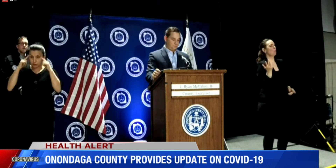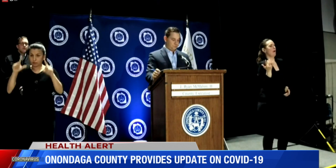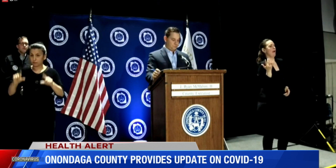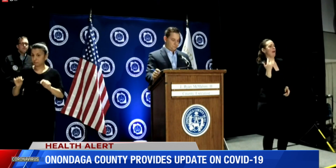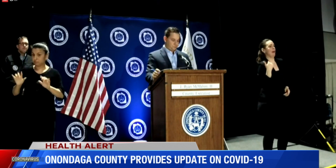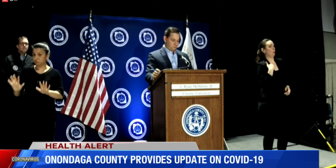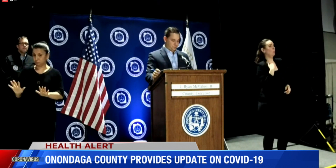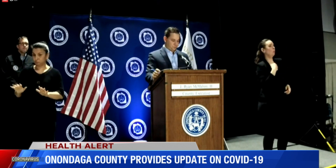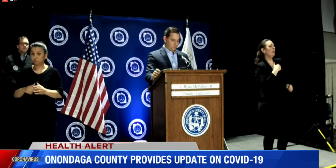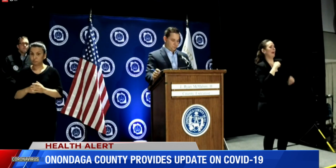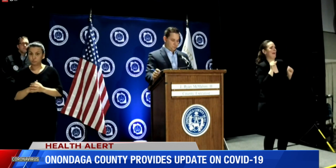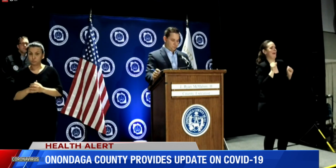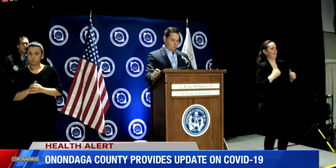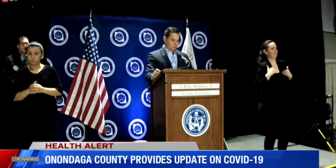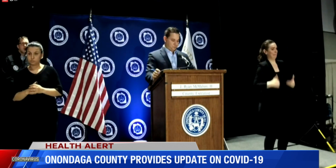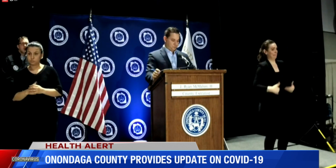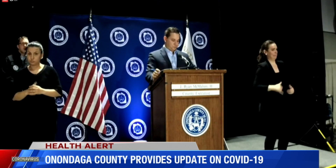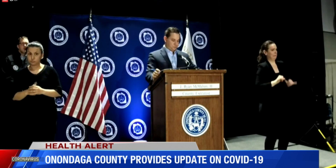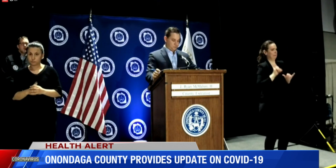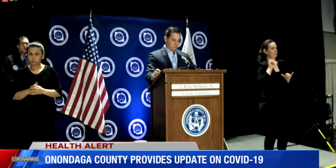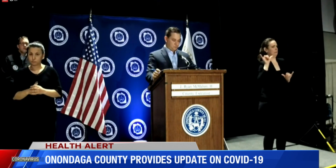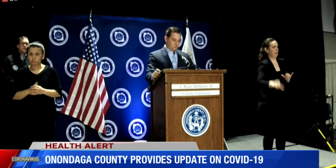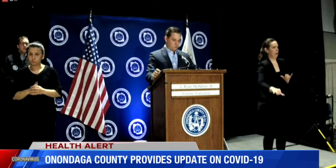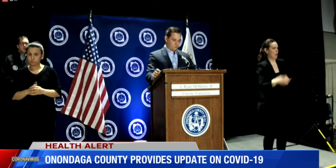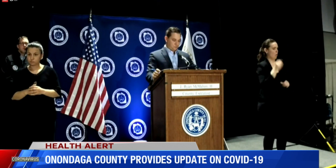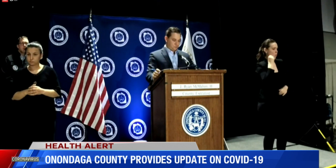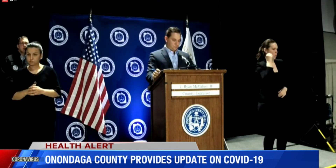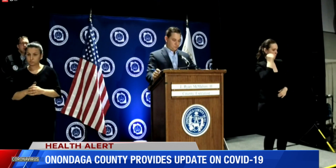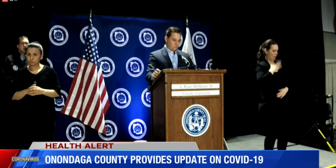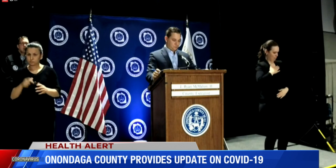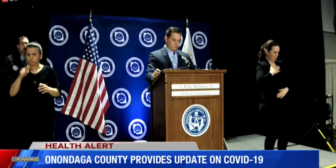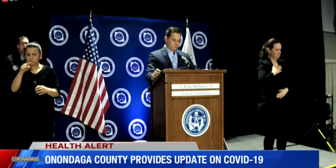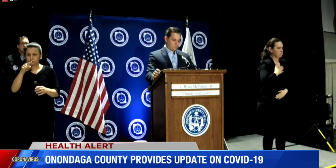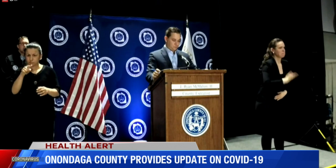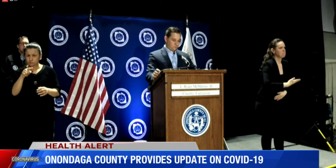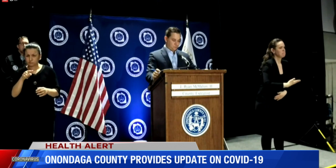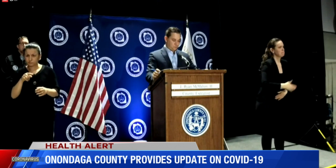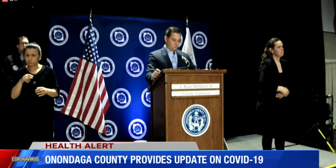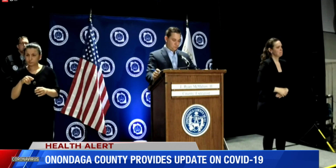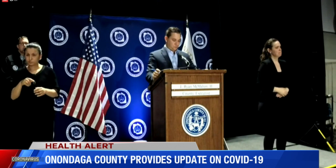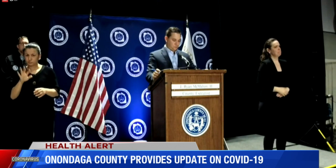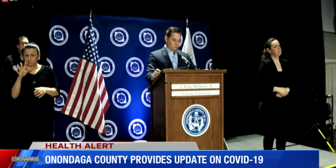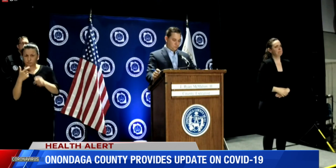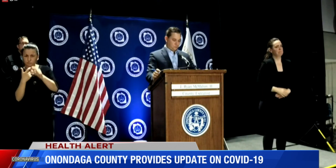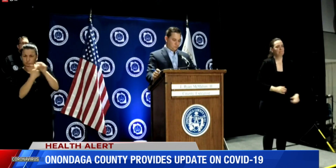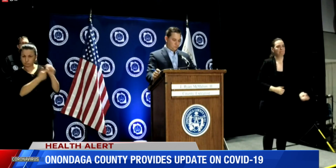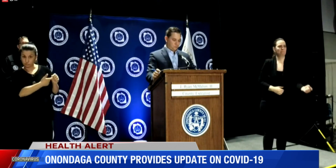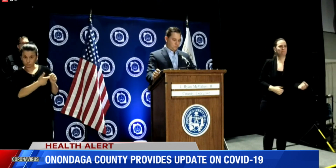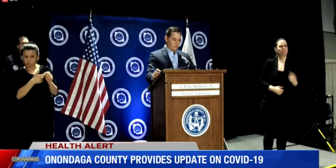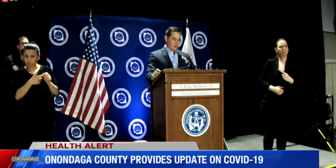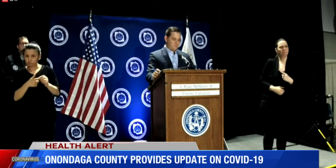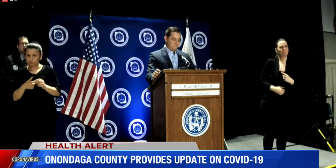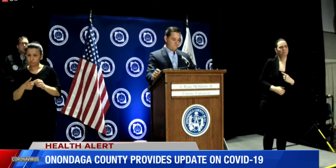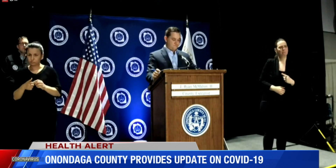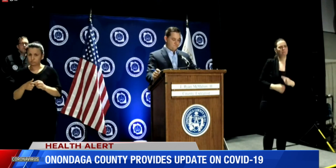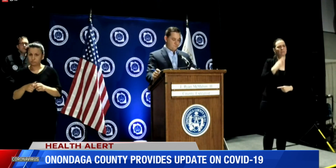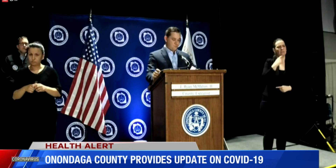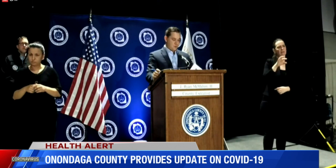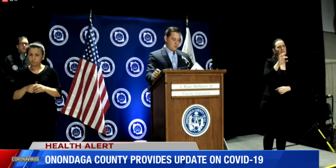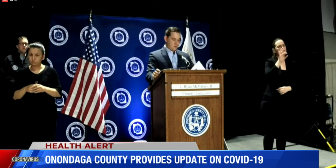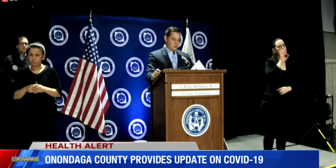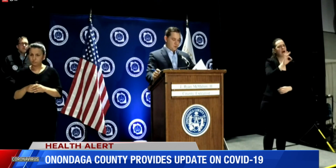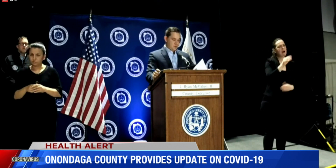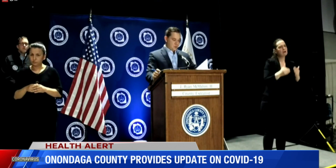I'm hoping I can explain what I'm looking to know. You said 9 new hospitalizations since yesterday. Yeah. Is that